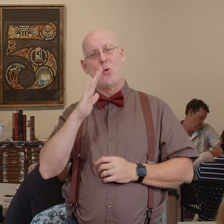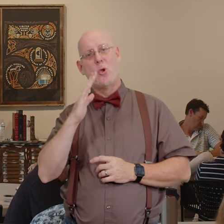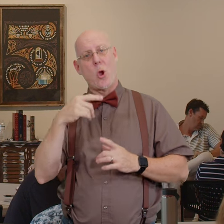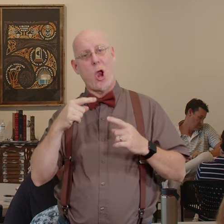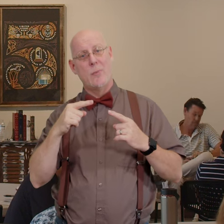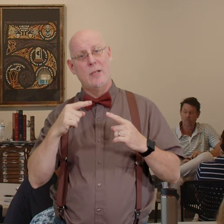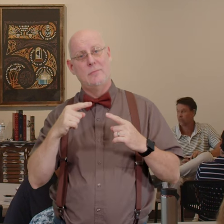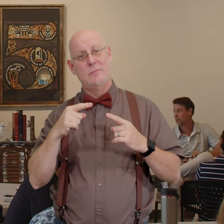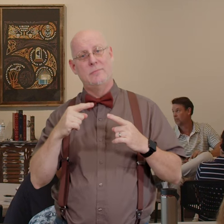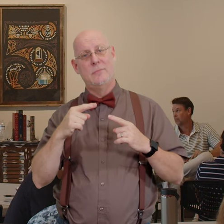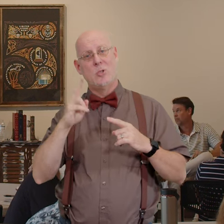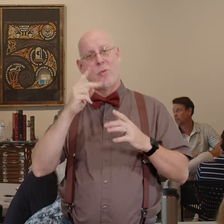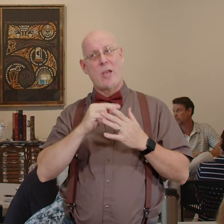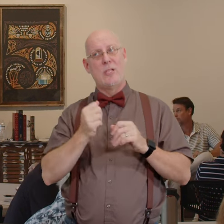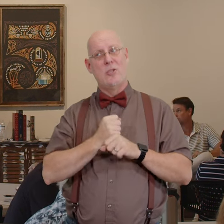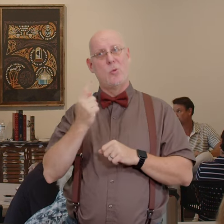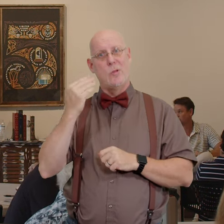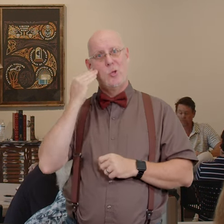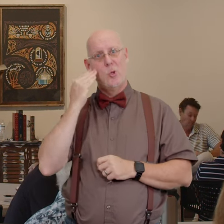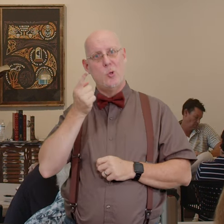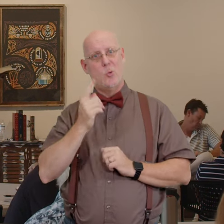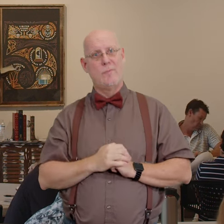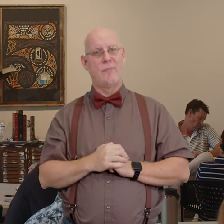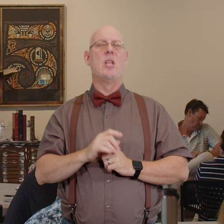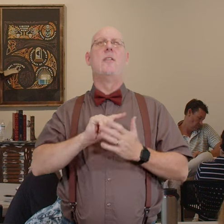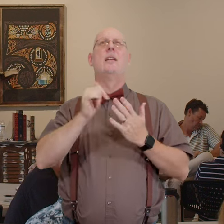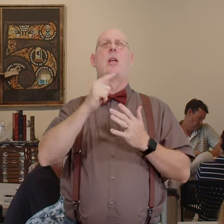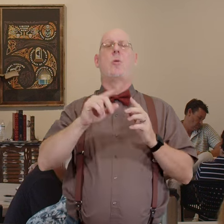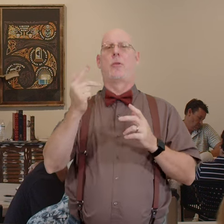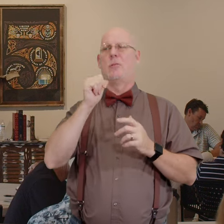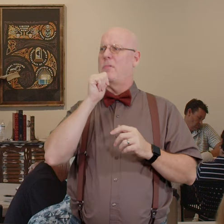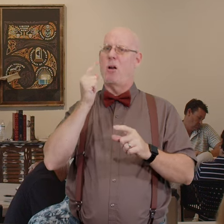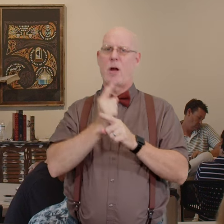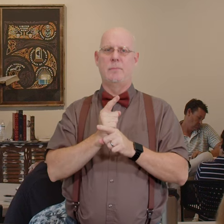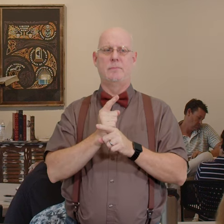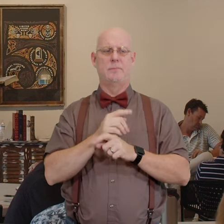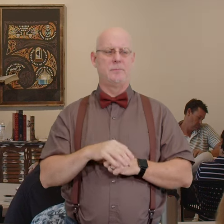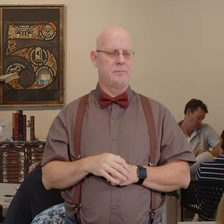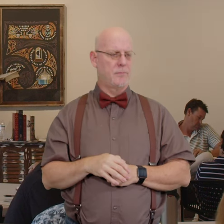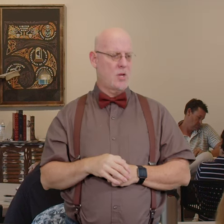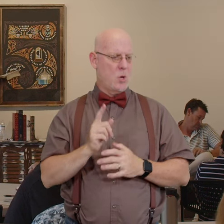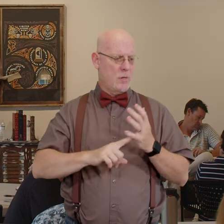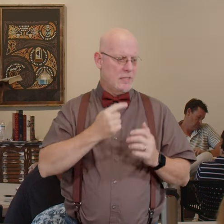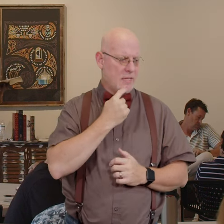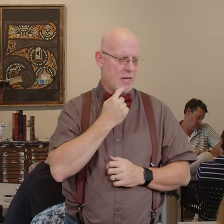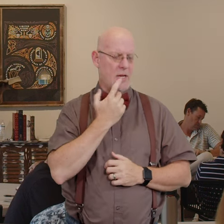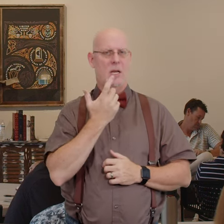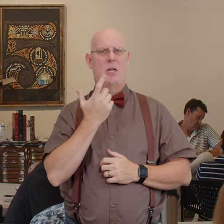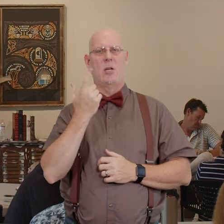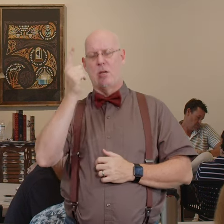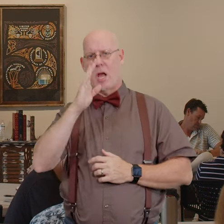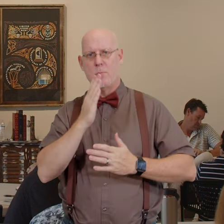knew your argument 2,000 years ago. Verse 10 through 13, that's not right. What shall we say? Is